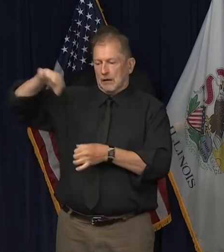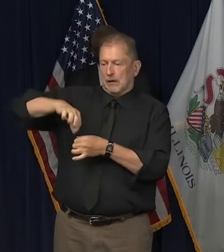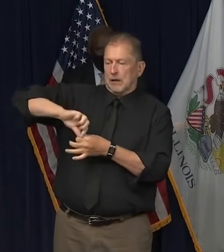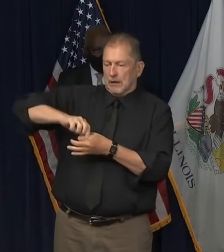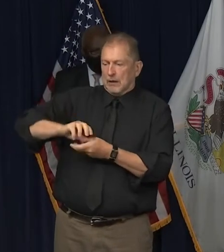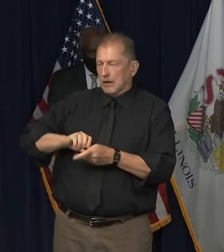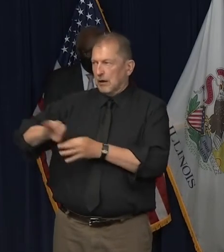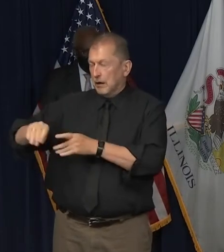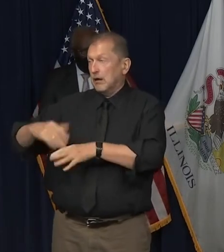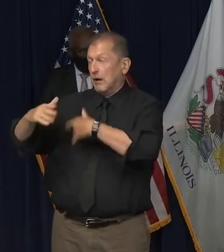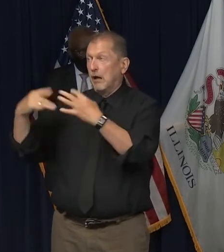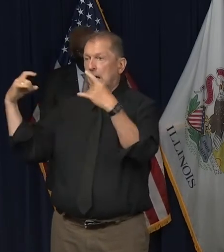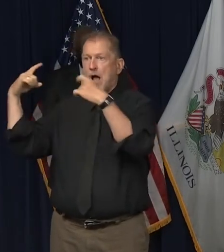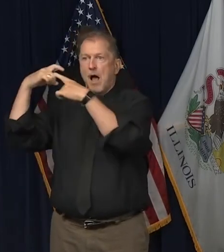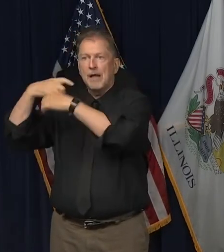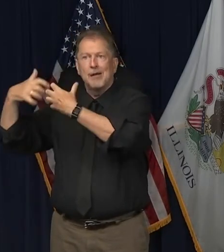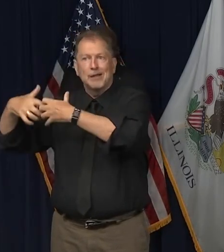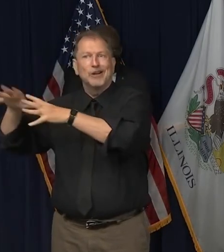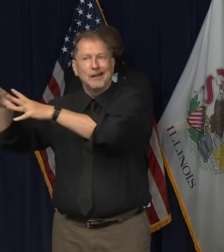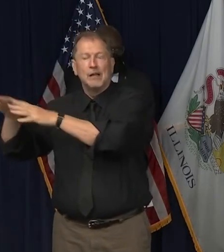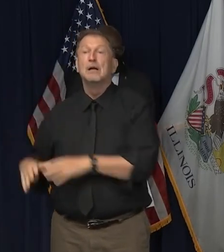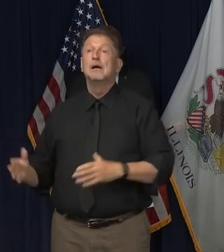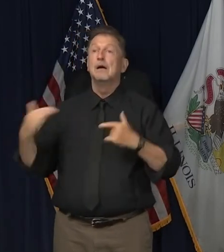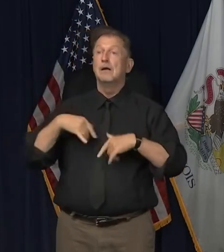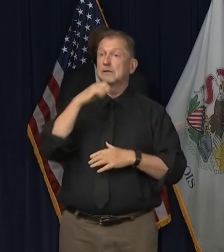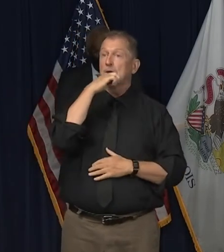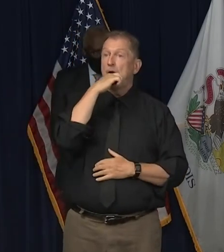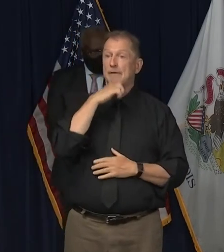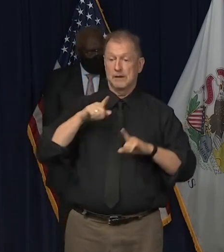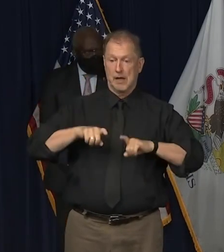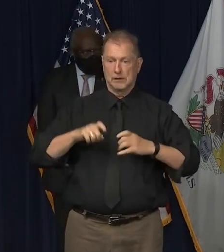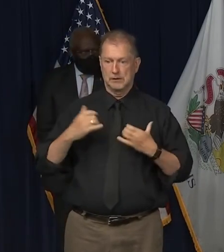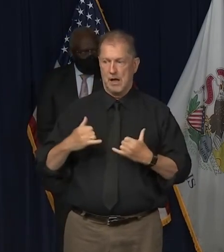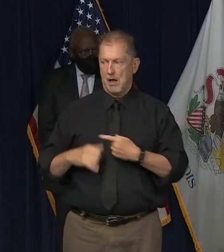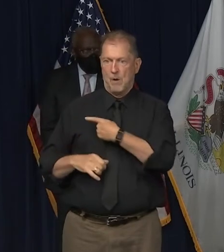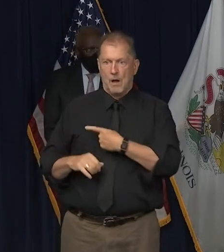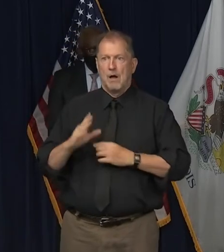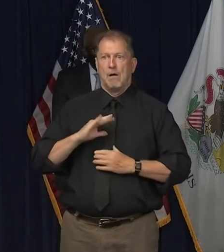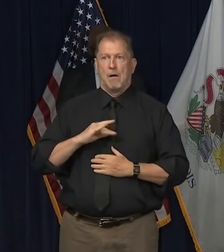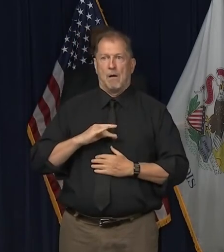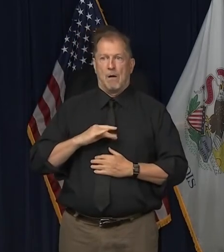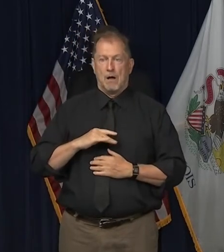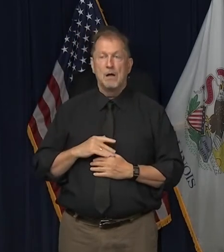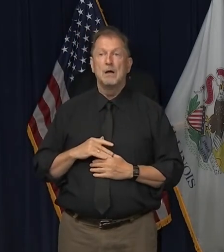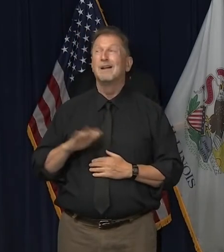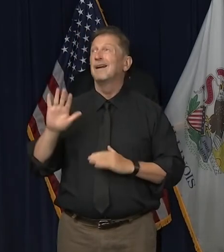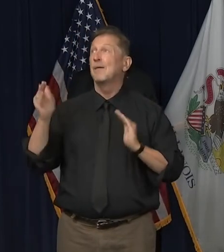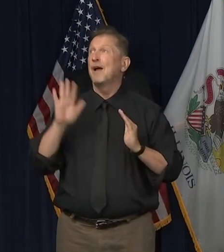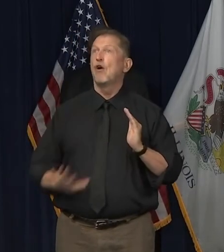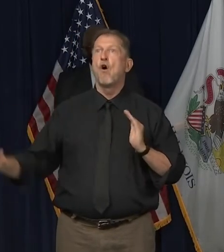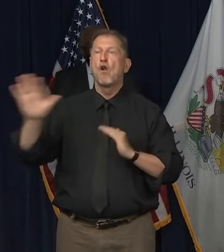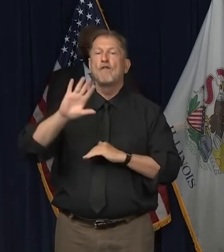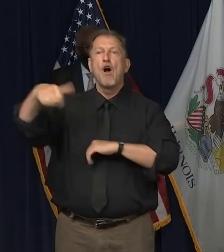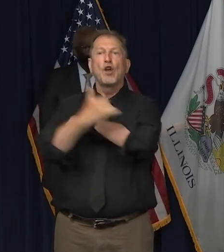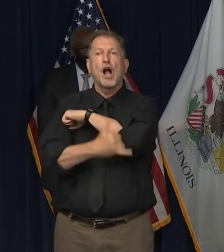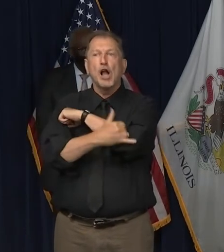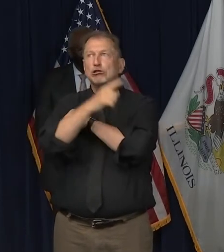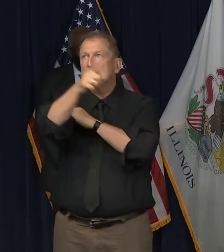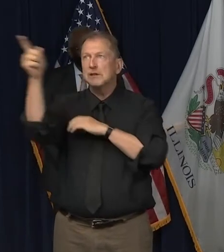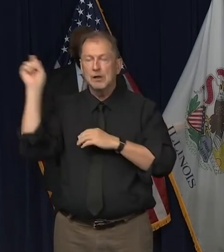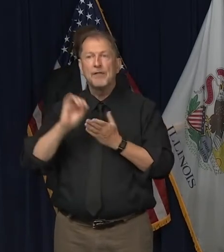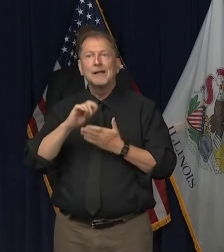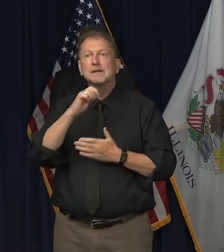Even among the very few saliva tests available globally, it's one of the least expensive and potentially most effective now on